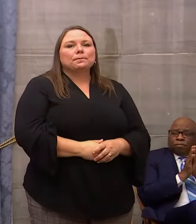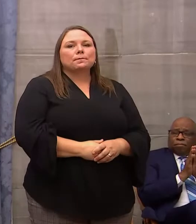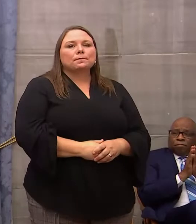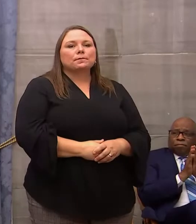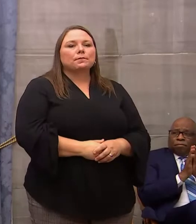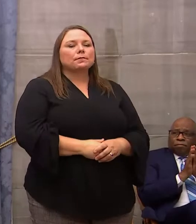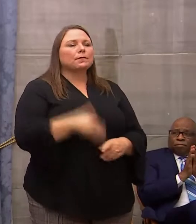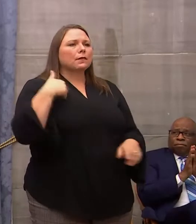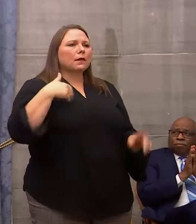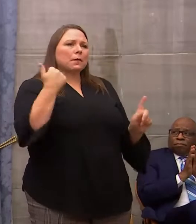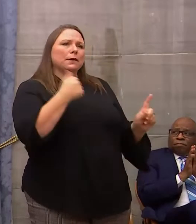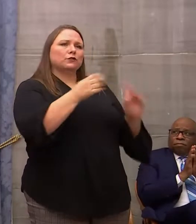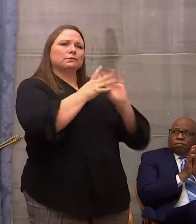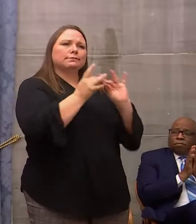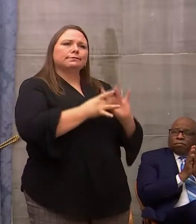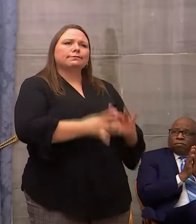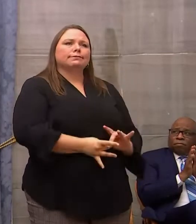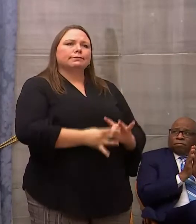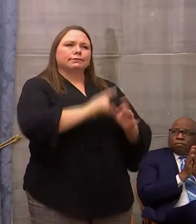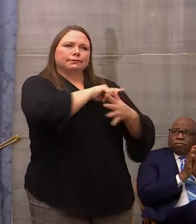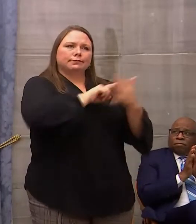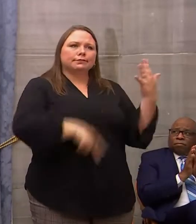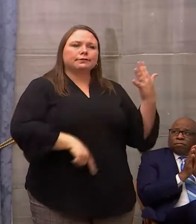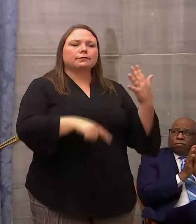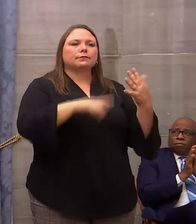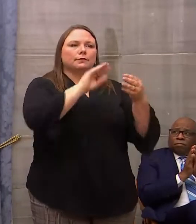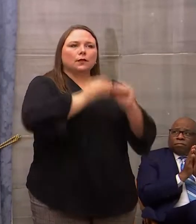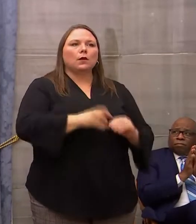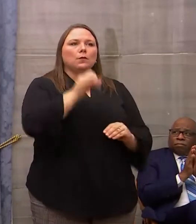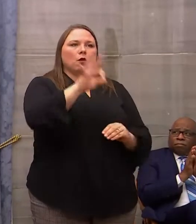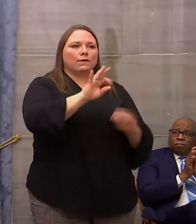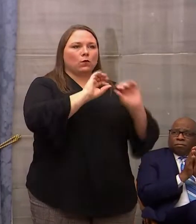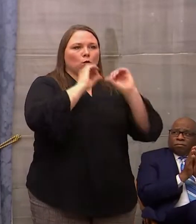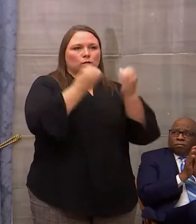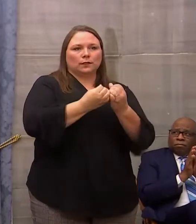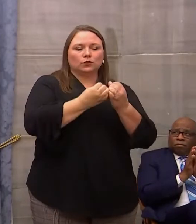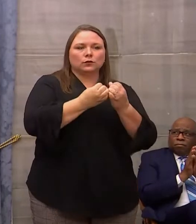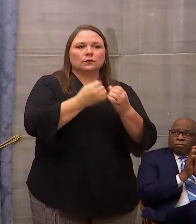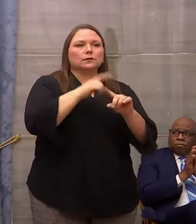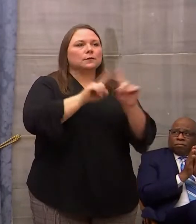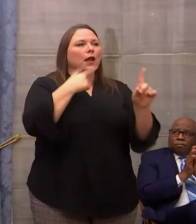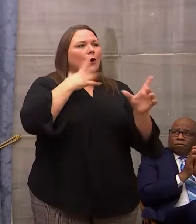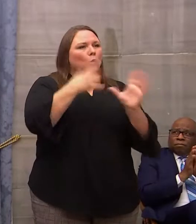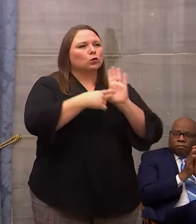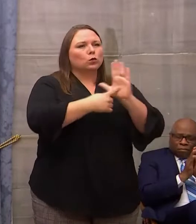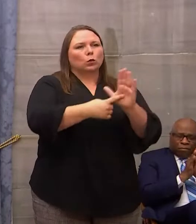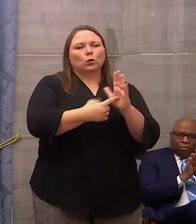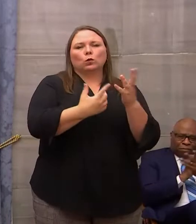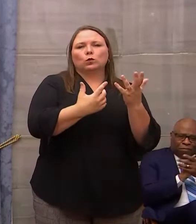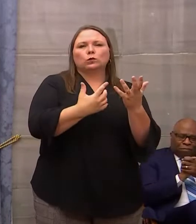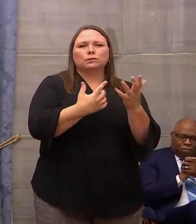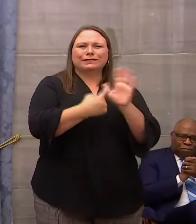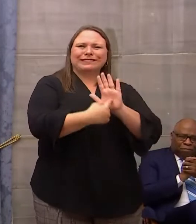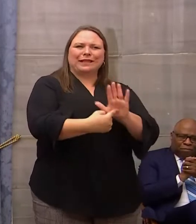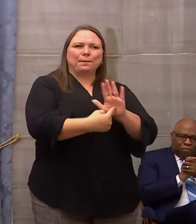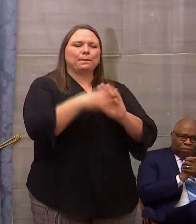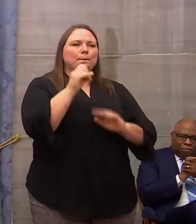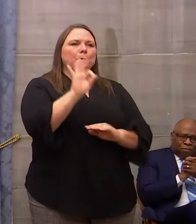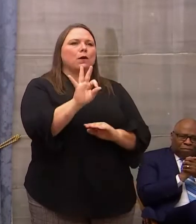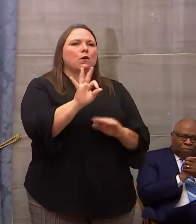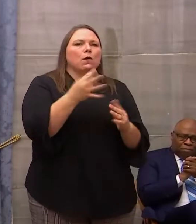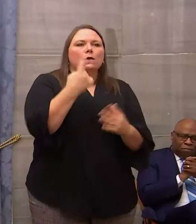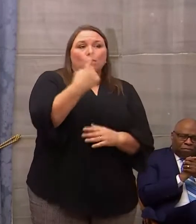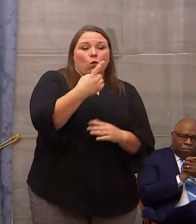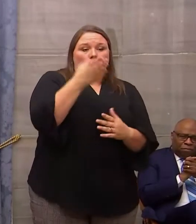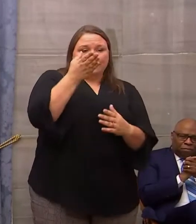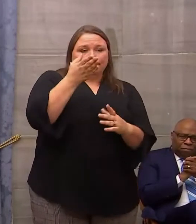our Commissioner listed off a number of the organizations. I want to just give you an example of